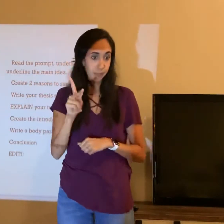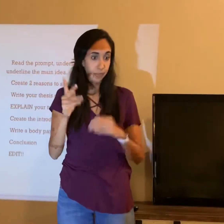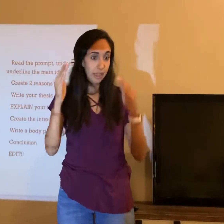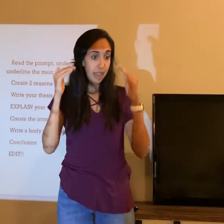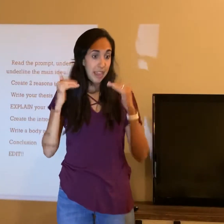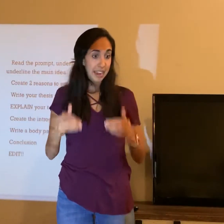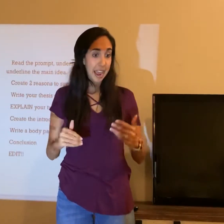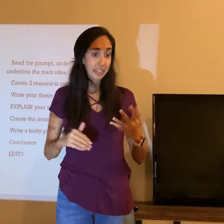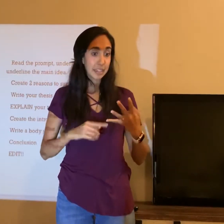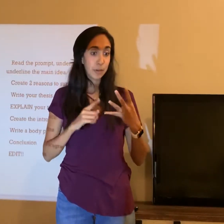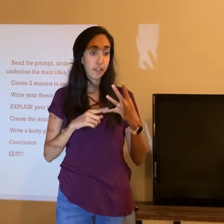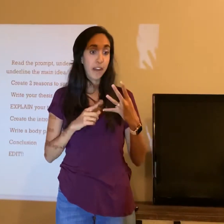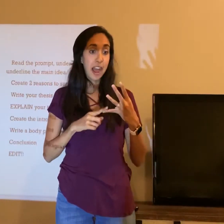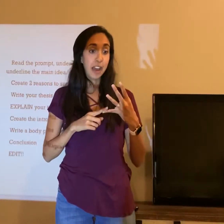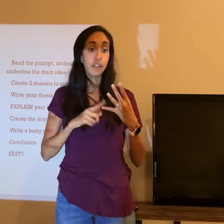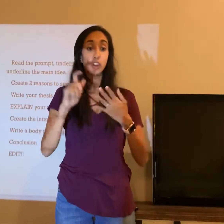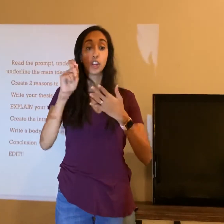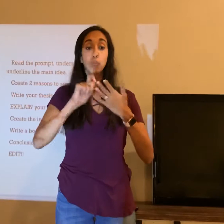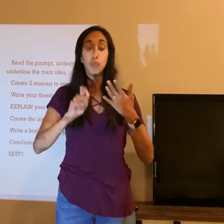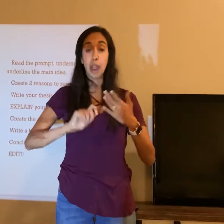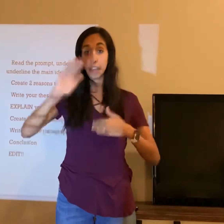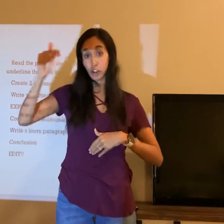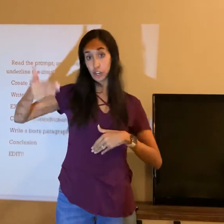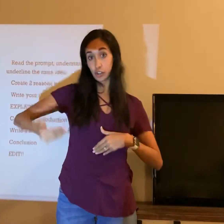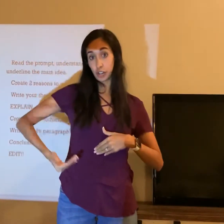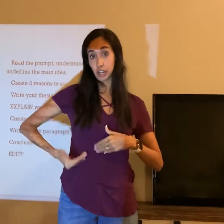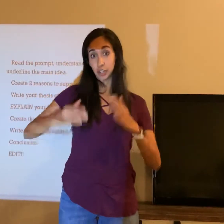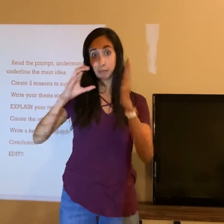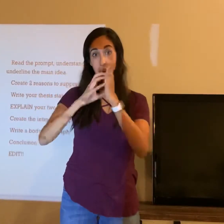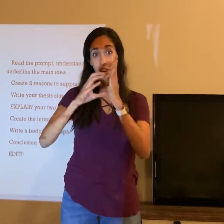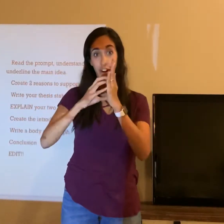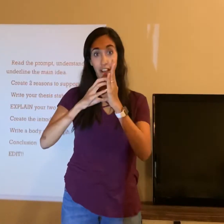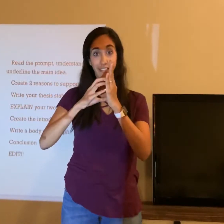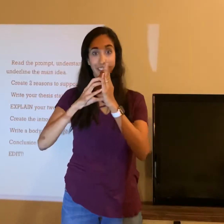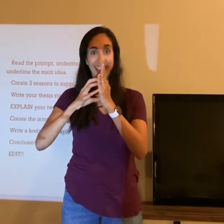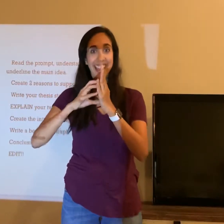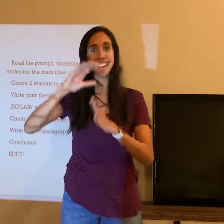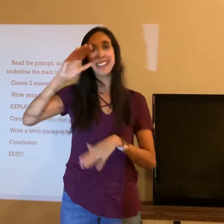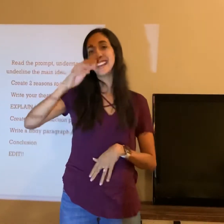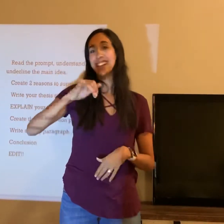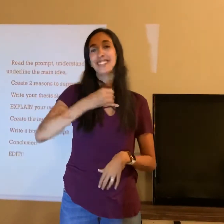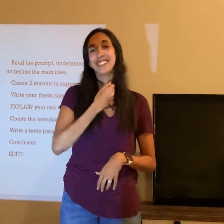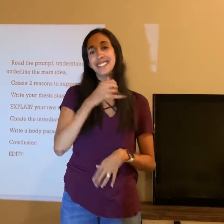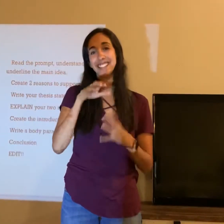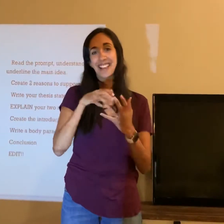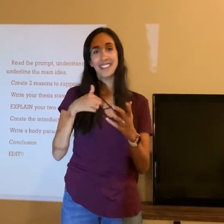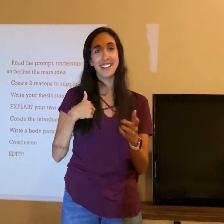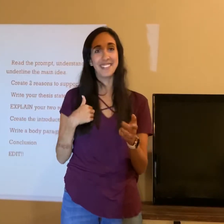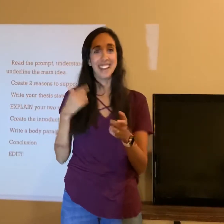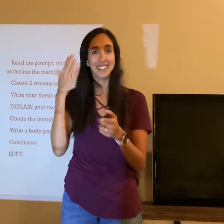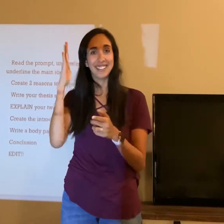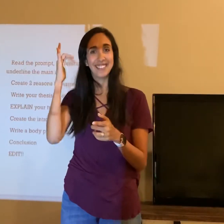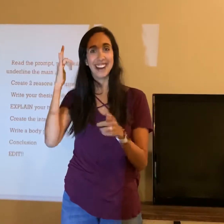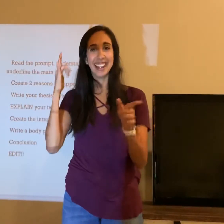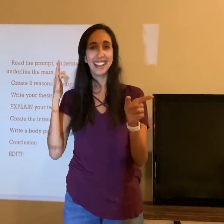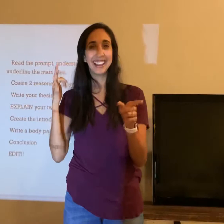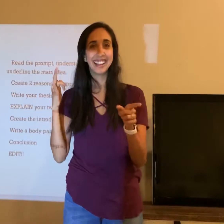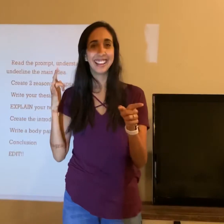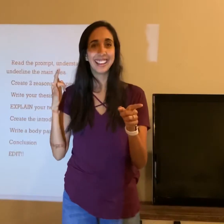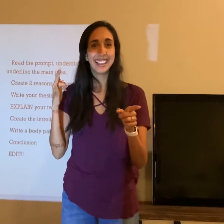Next, number 5, you're gonna write your introduction paragraph, okay? Justin's laughing at me, I don't know why. Oh,